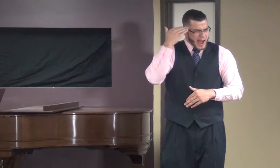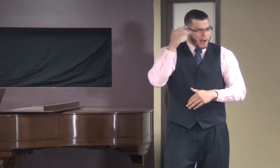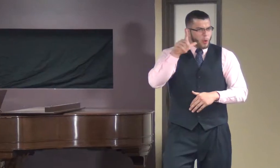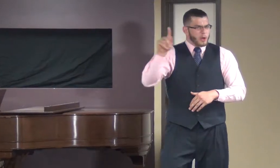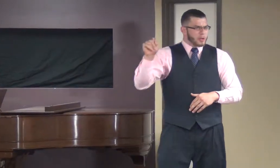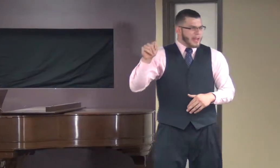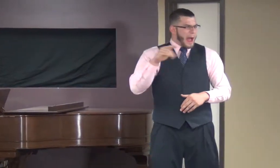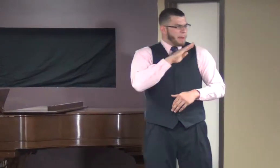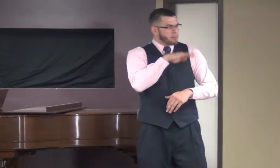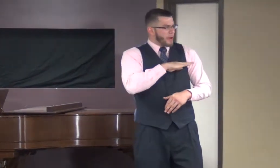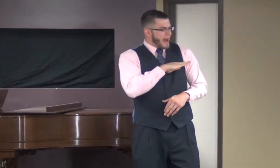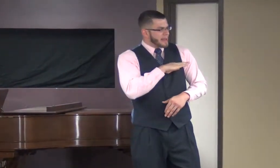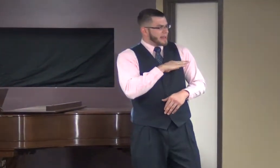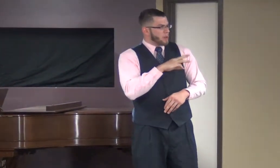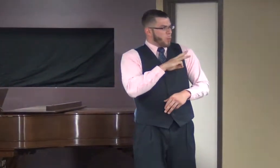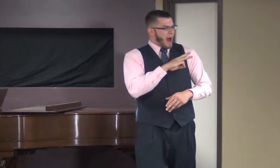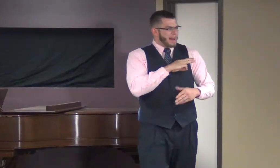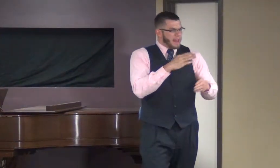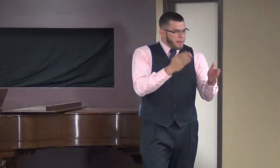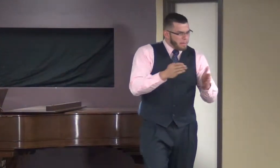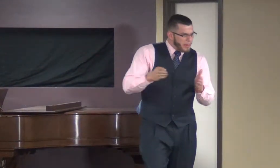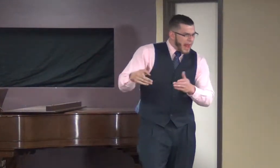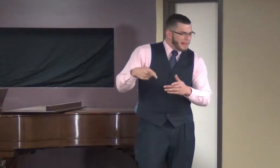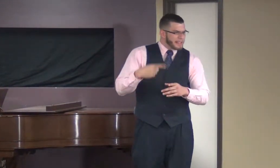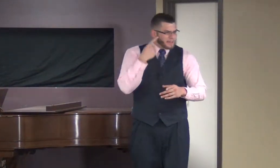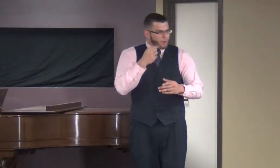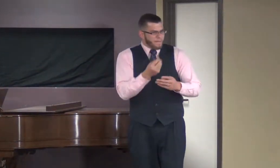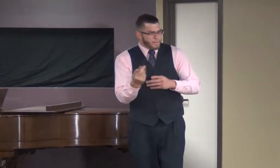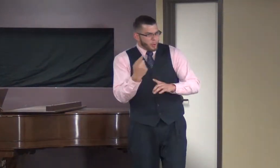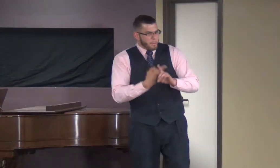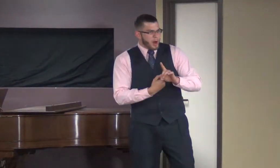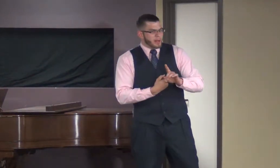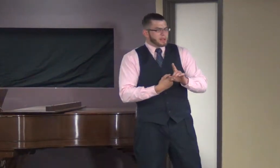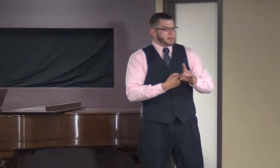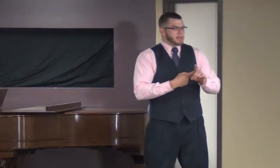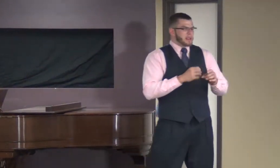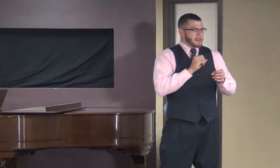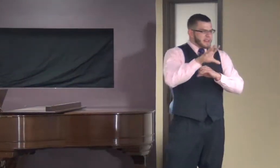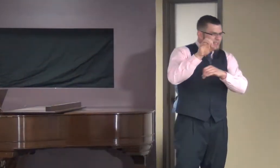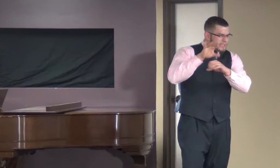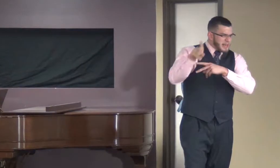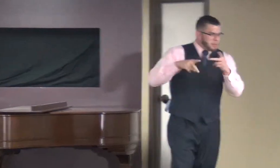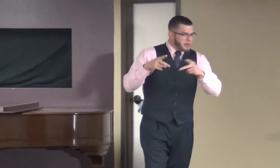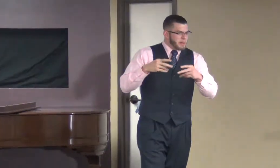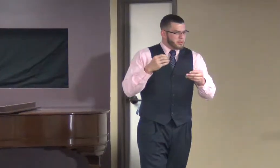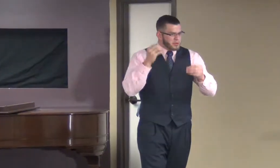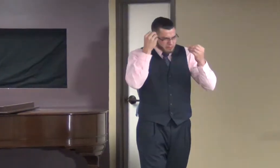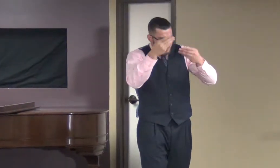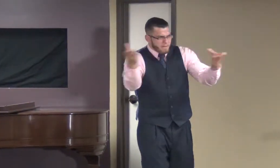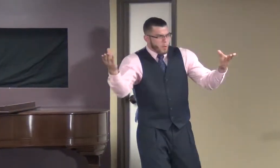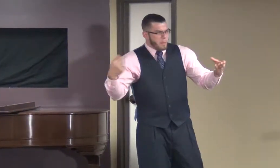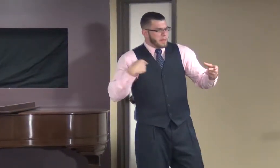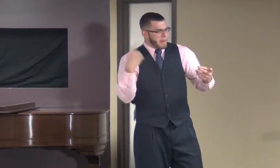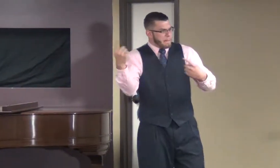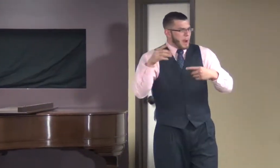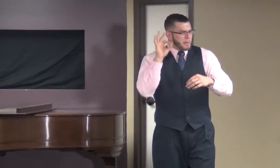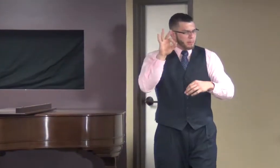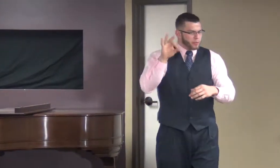I know Little Tom and Brandy and Wanda, they've been planning this for a few months. They sent people informing them I'm coming to